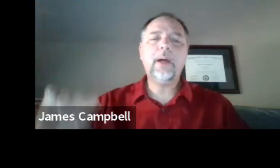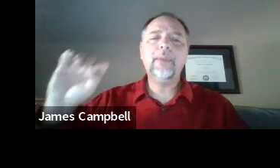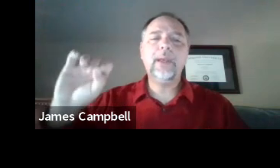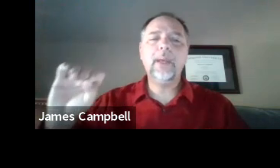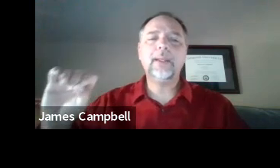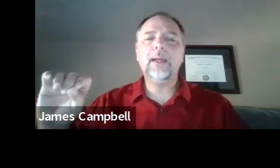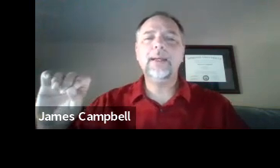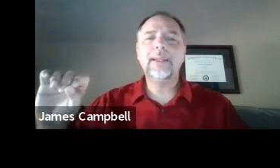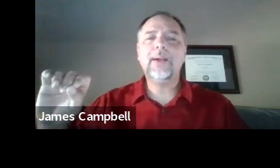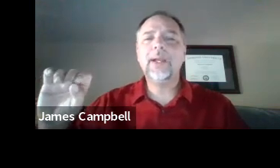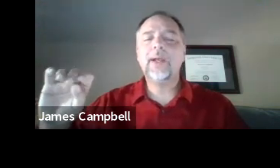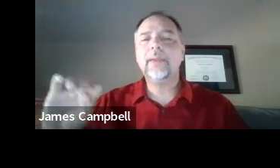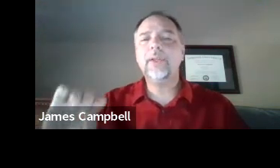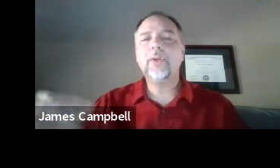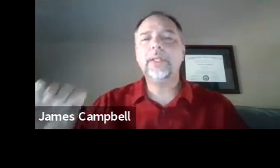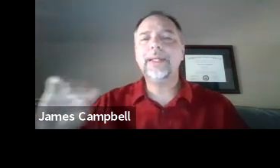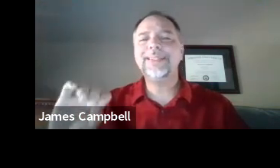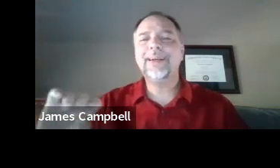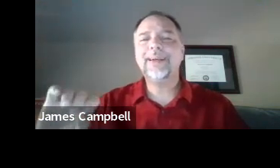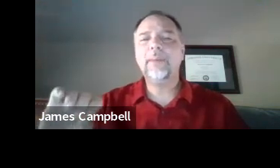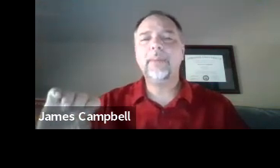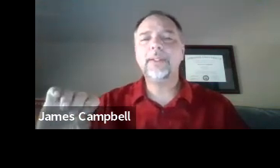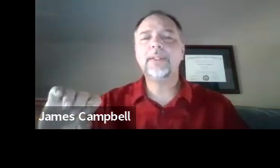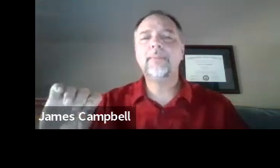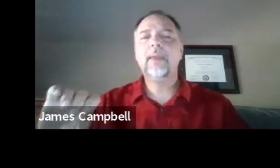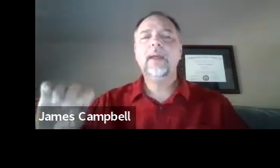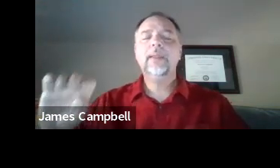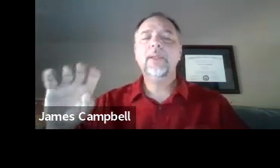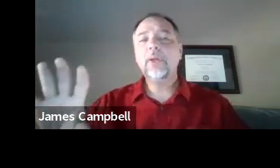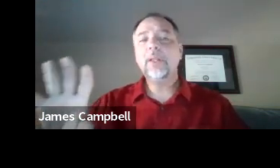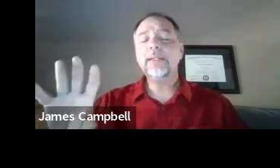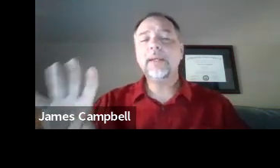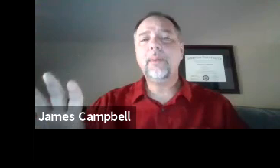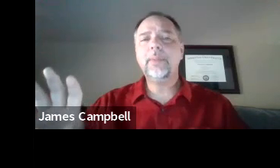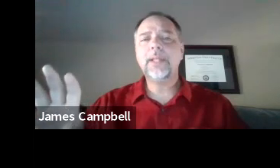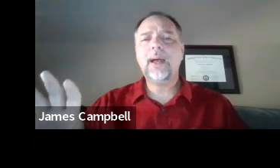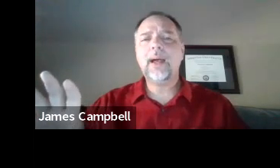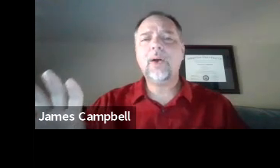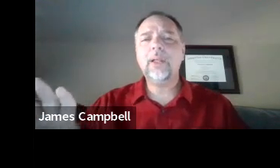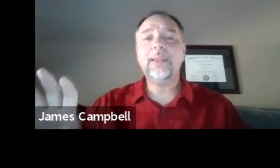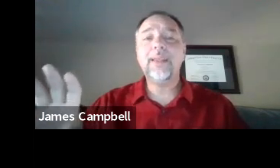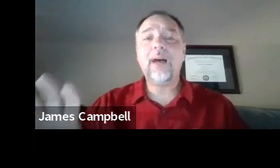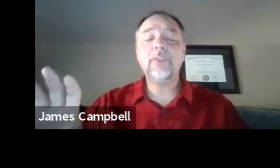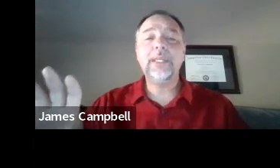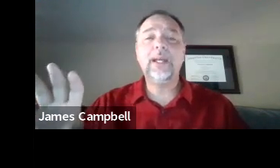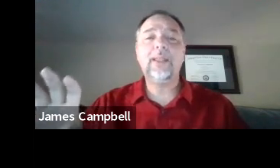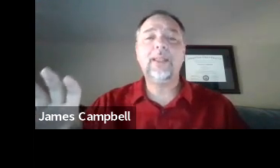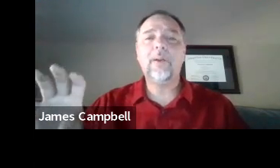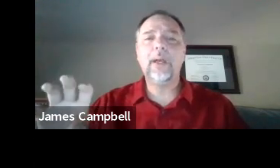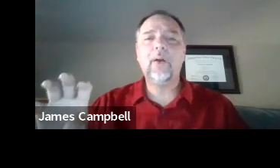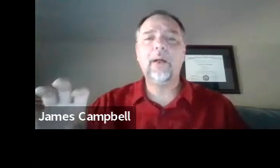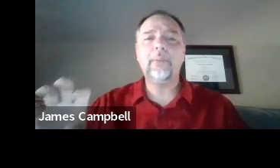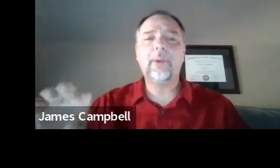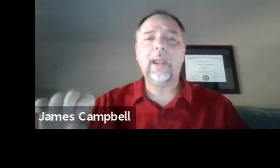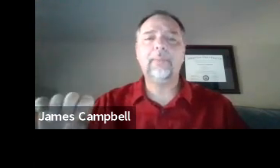just above the amygdala is an area called the nucleus accumbens. The nucleus accumbens, I call it the novelty